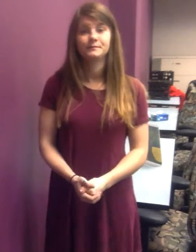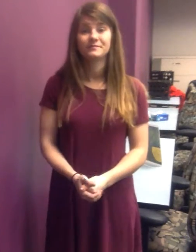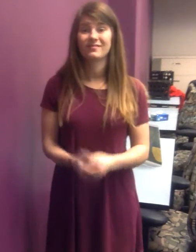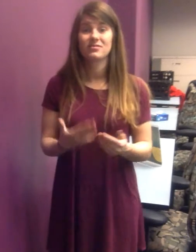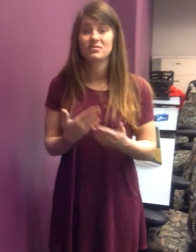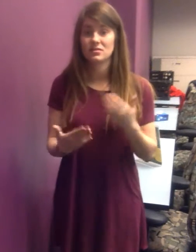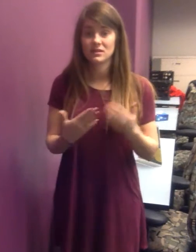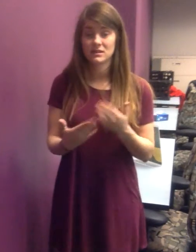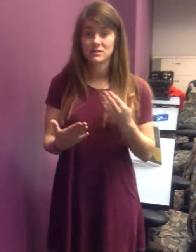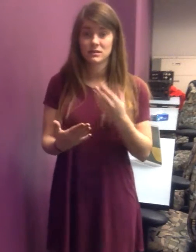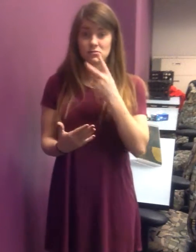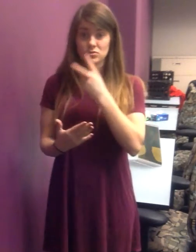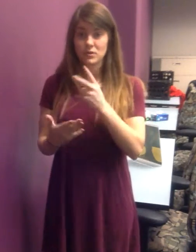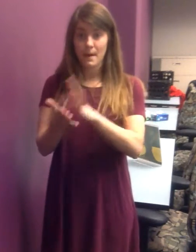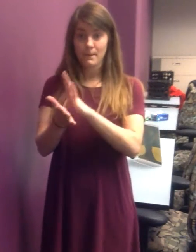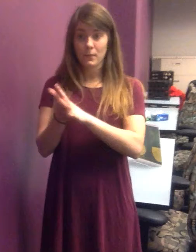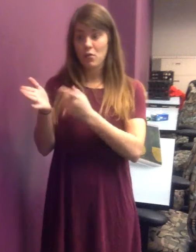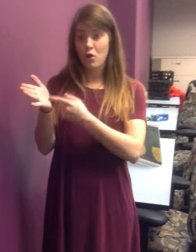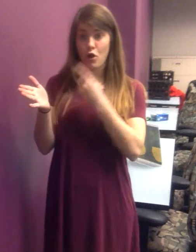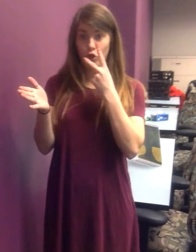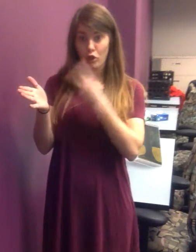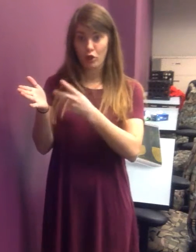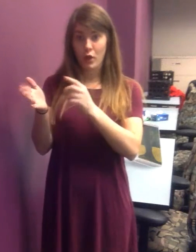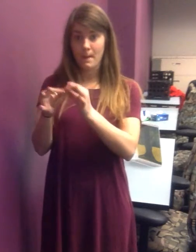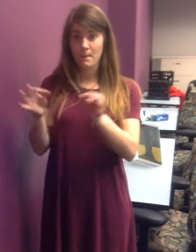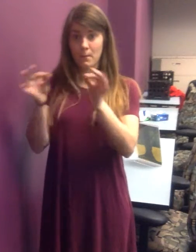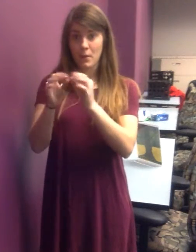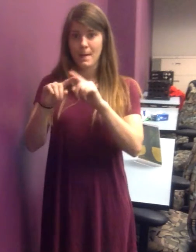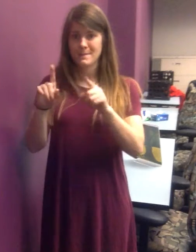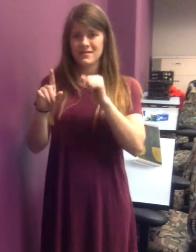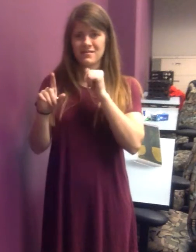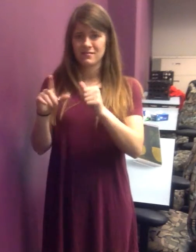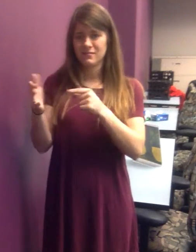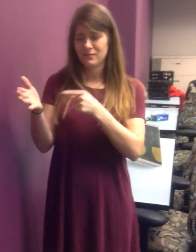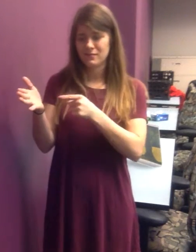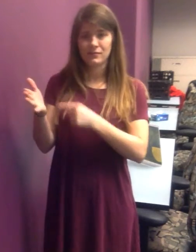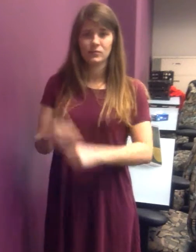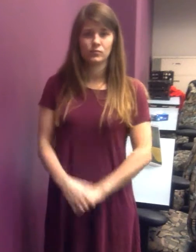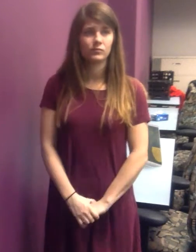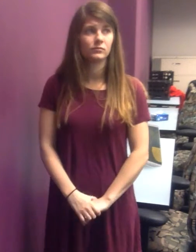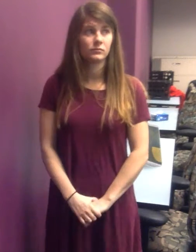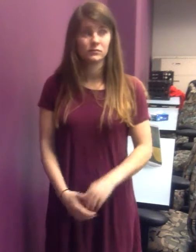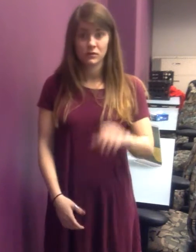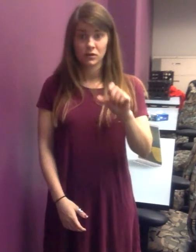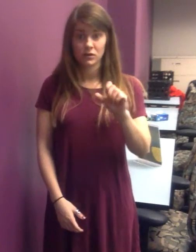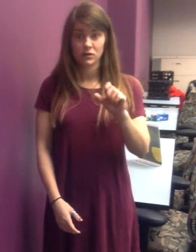independent scrutiny. Singer also signed the Oregon petition, and this is not his first time going up against accepted